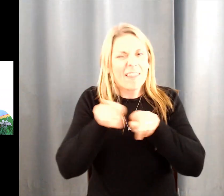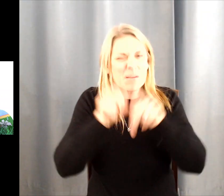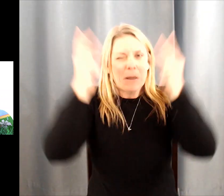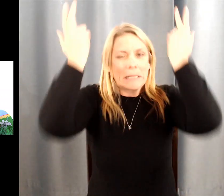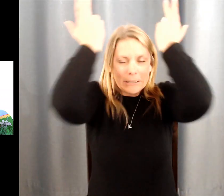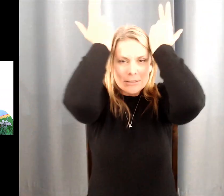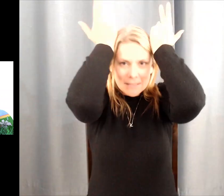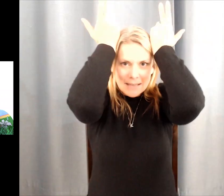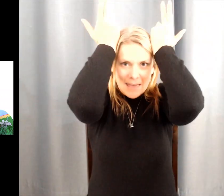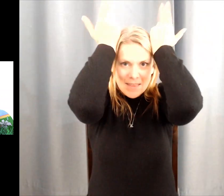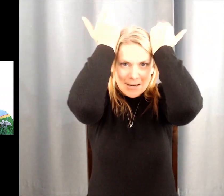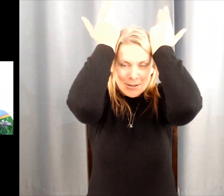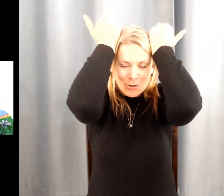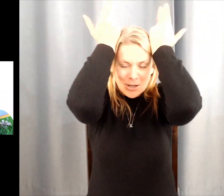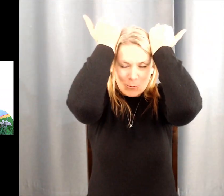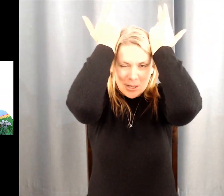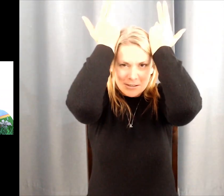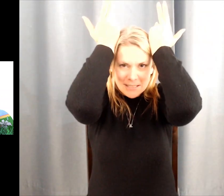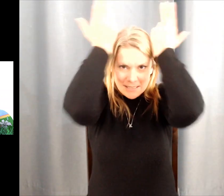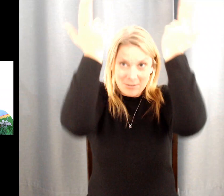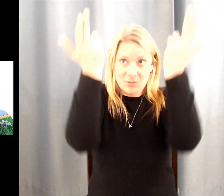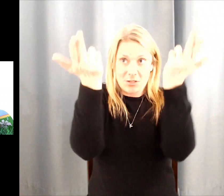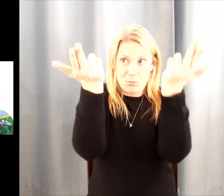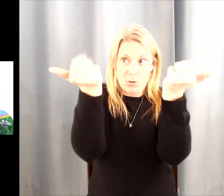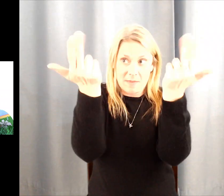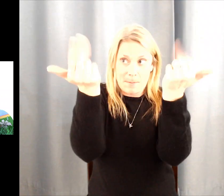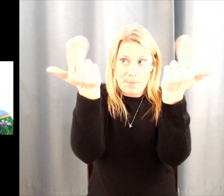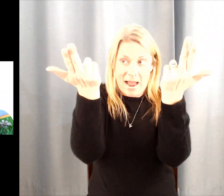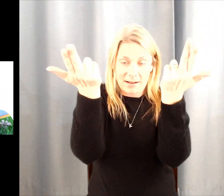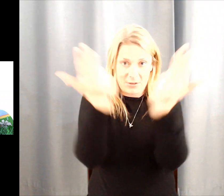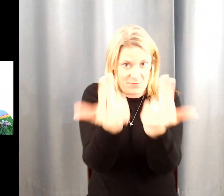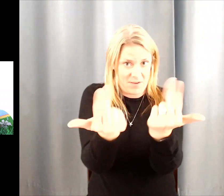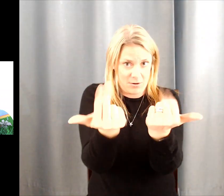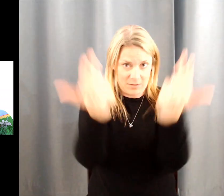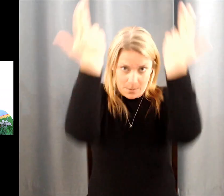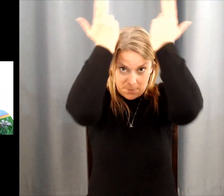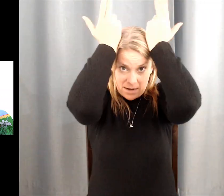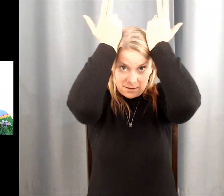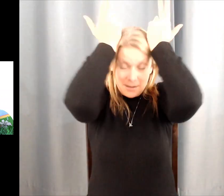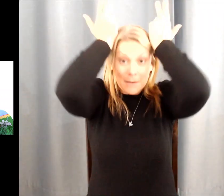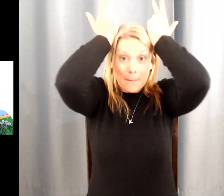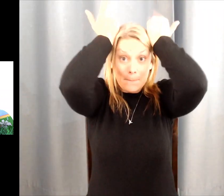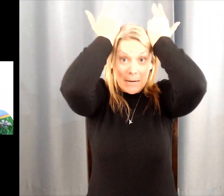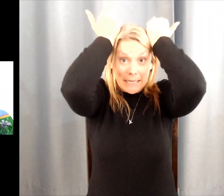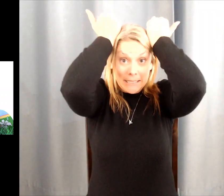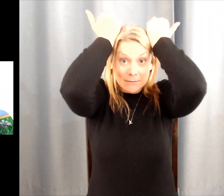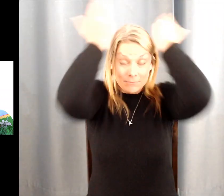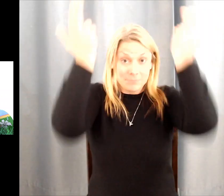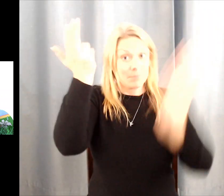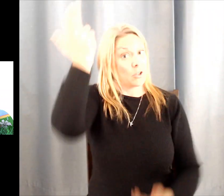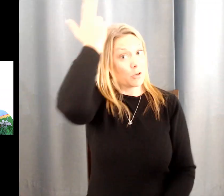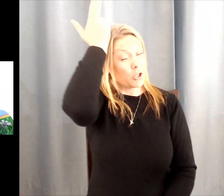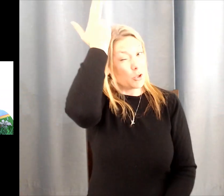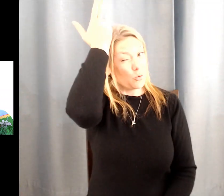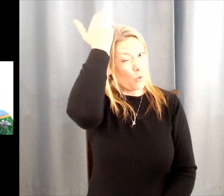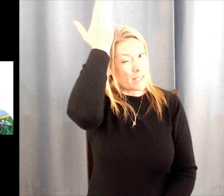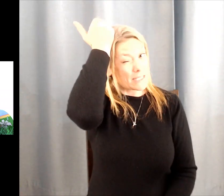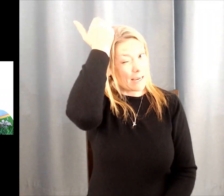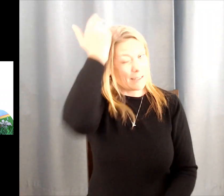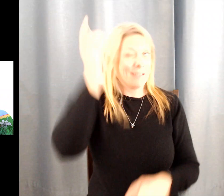bunny ears, and then you can wiggle his ears, and you bring them back. Your fingers come back. Bunny, you can do one-sided, but